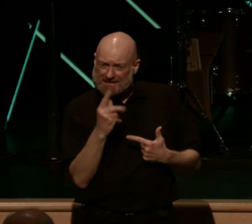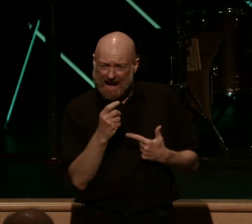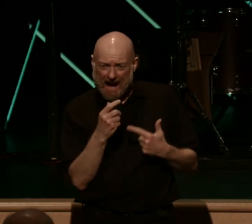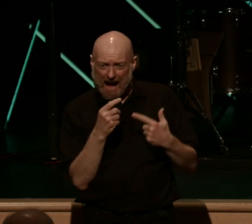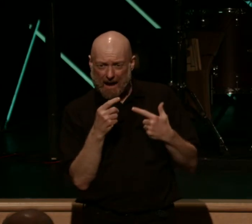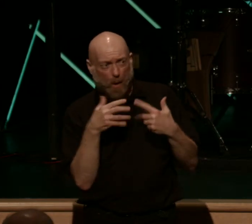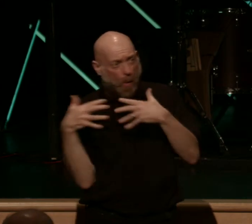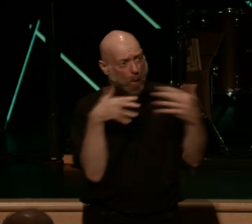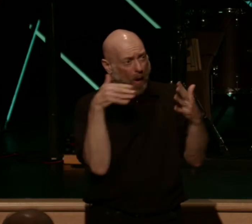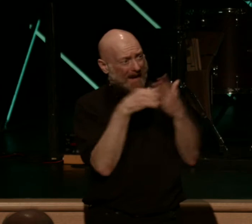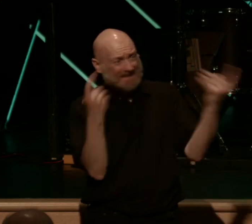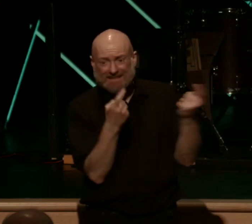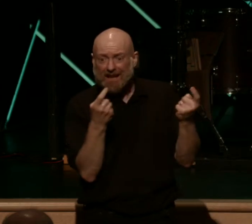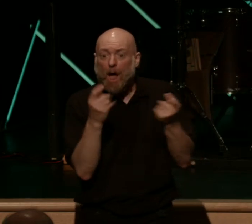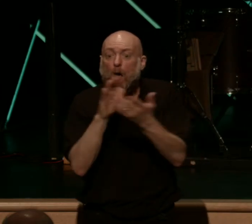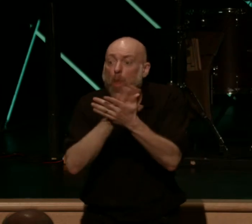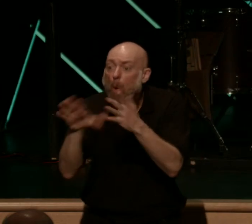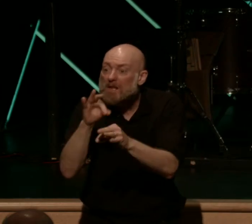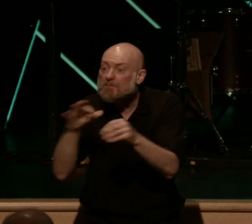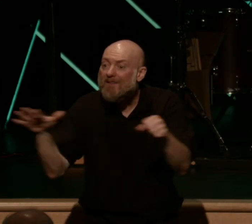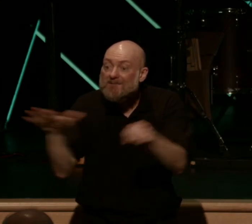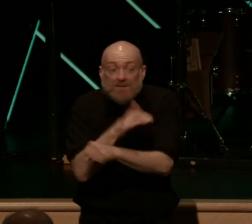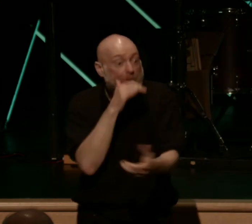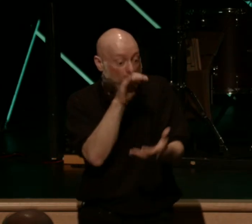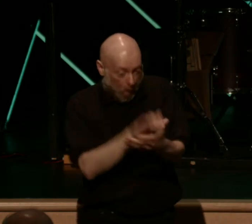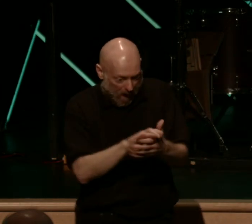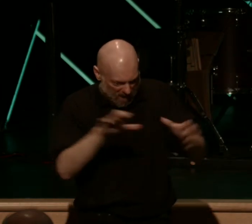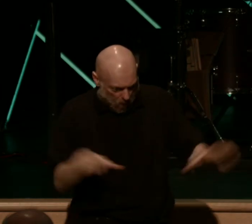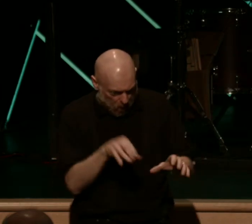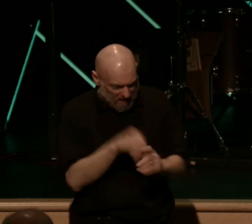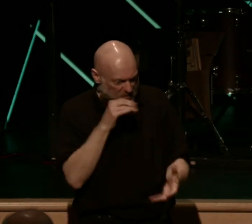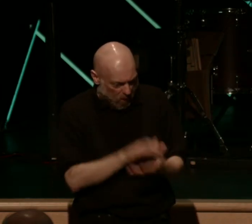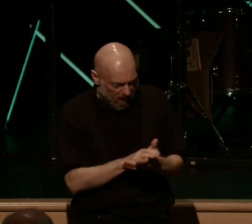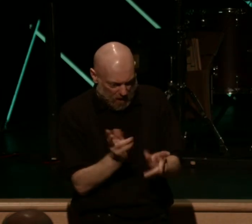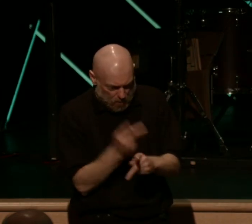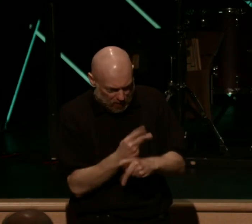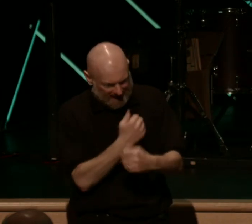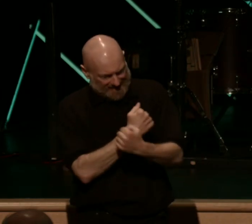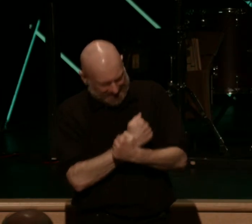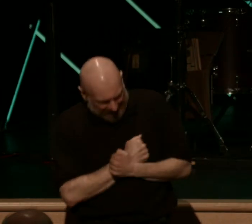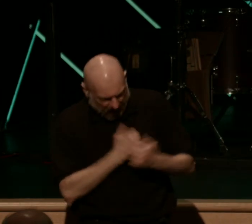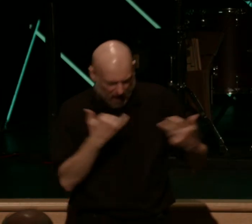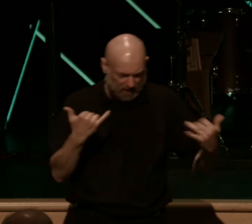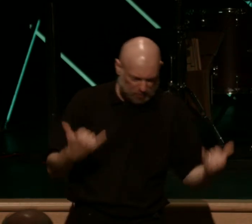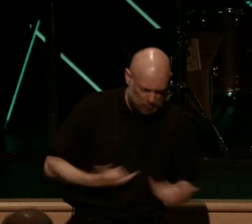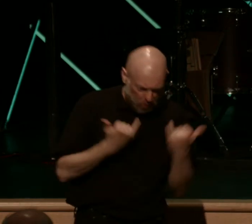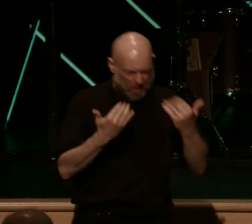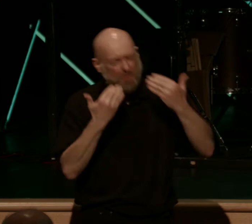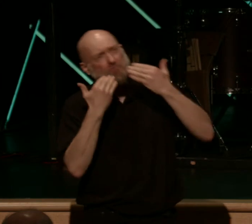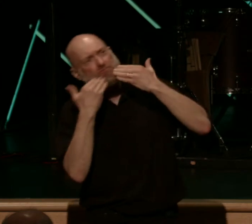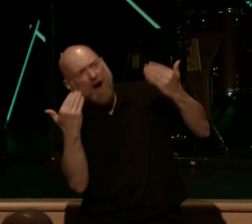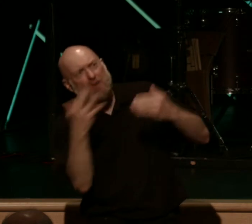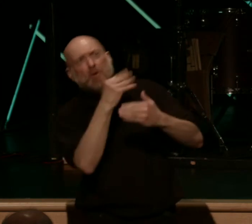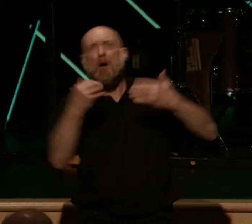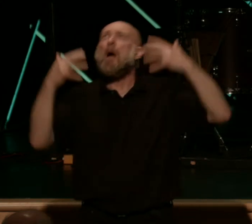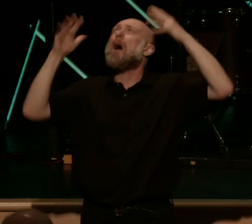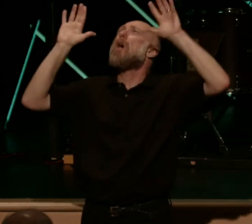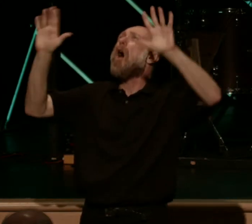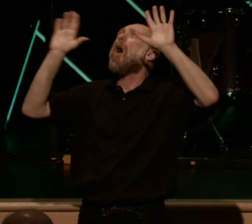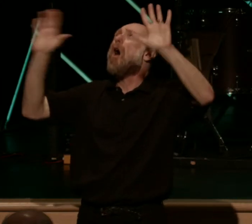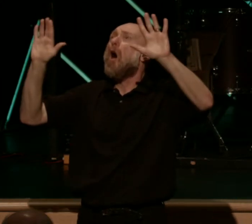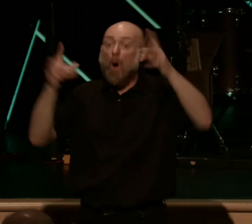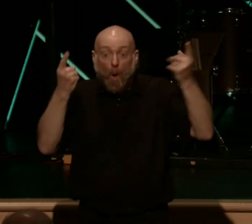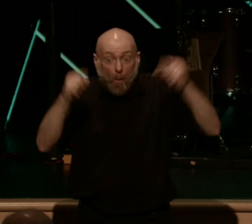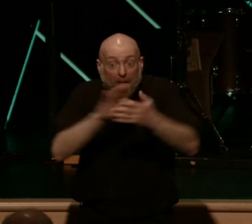sin, the Spirit of God will fill her and will work in her, producing love and joy and gratitude and awe. And